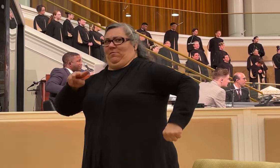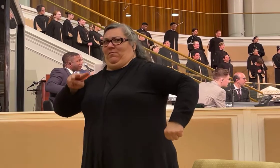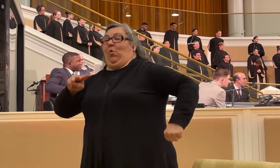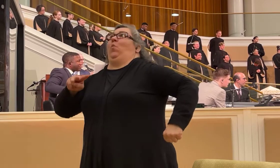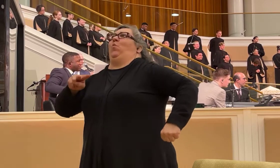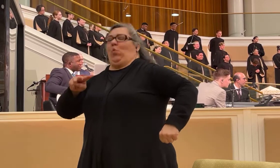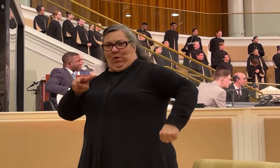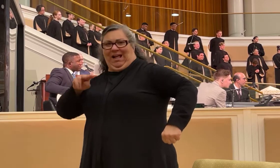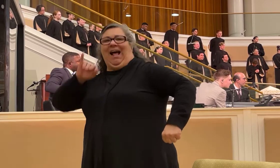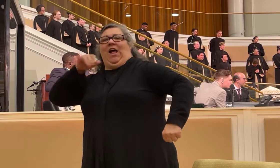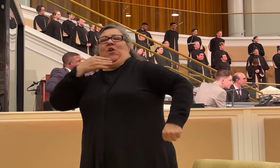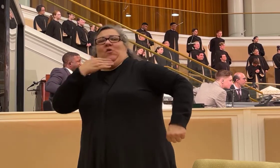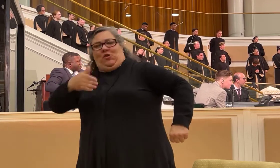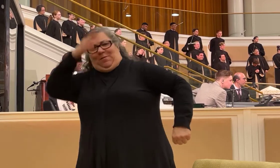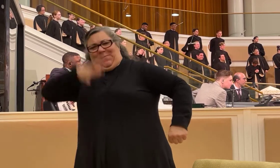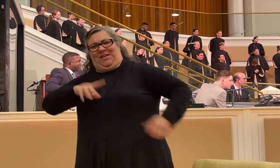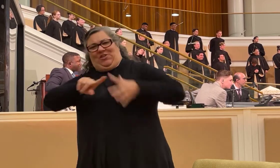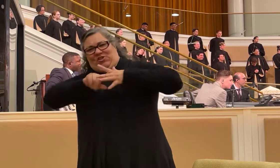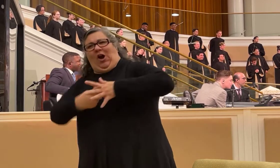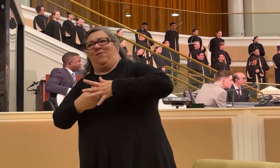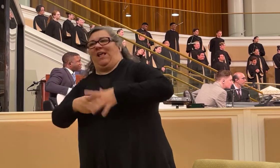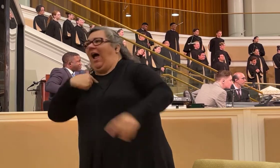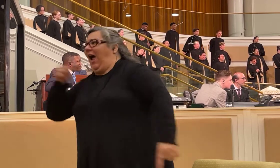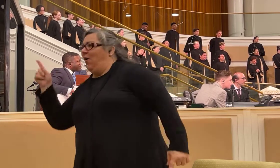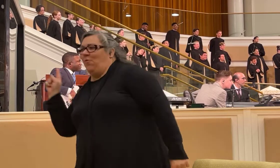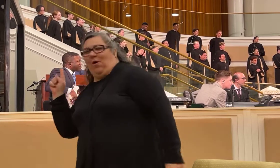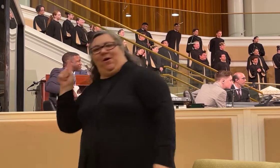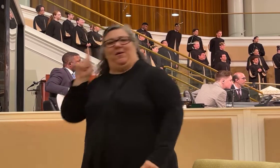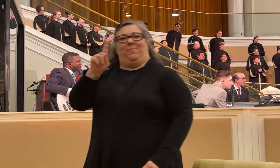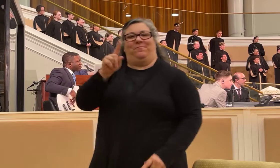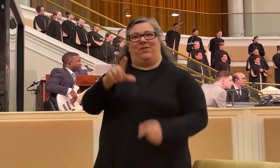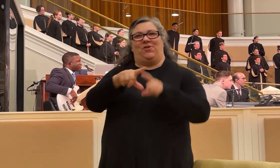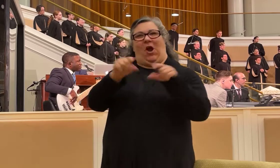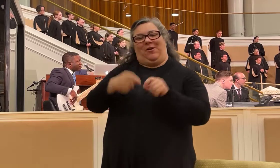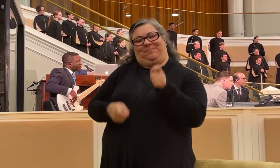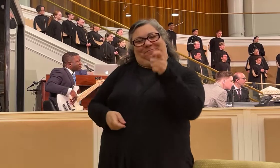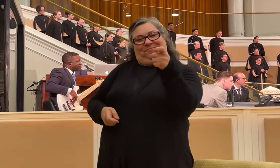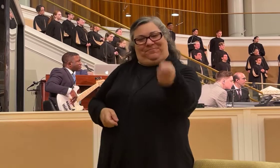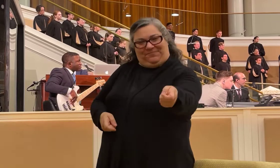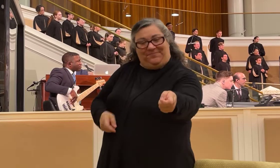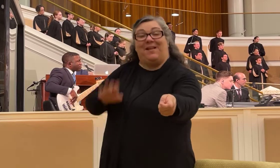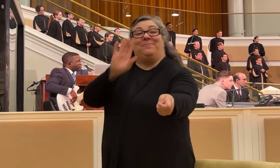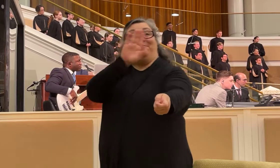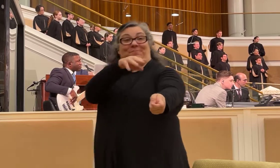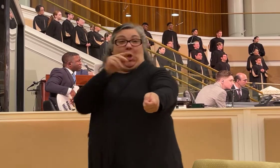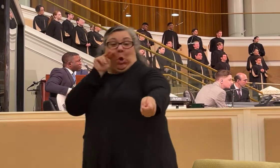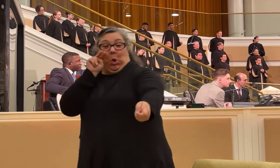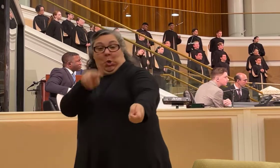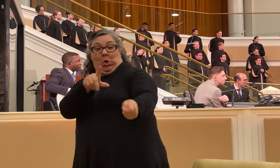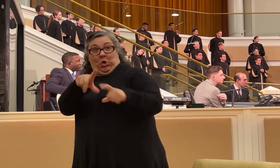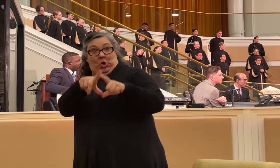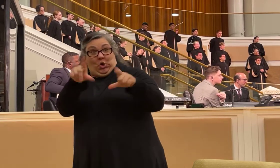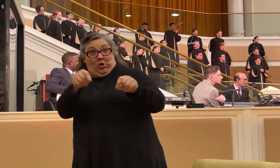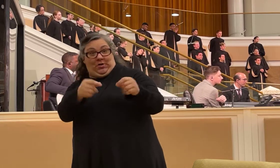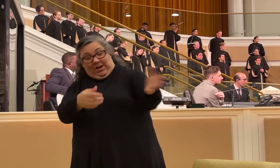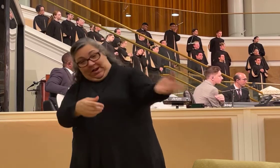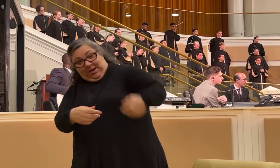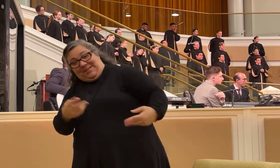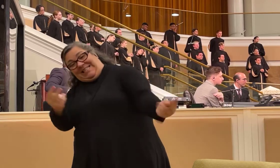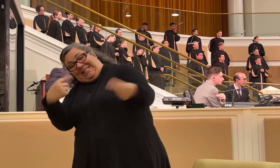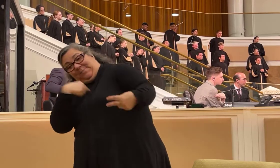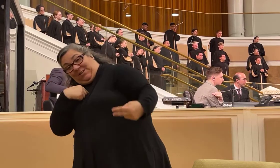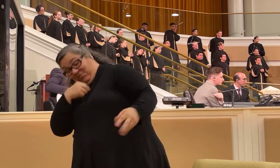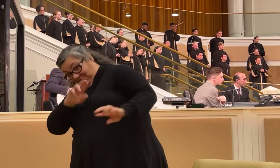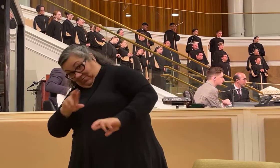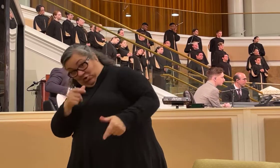good couple guys to start with. I walked up, I laid the card on the table, I said, I want you to look at this card, and I want you to come see me.